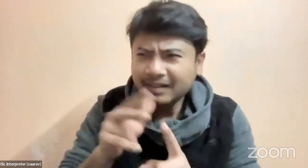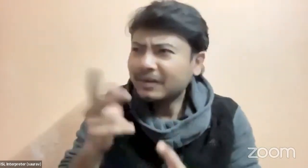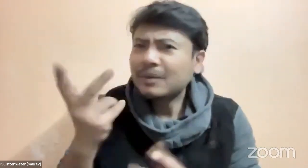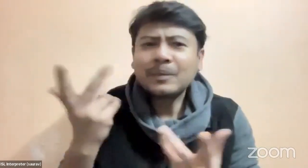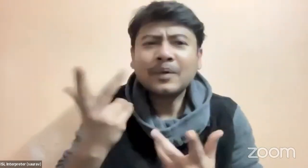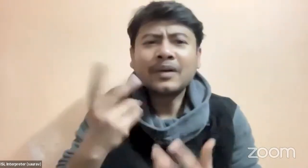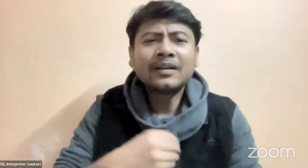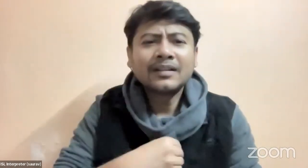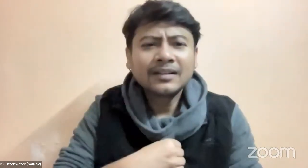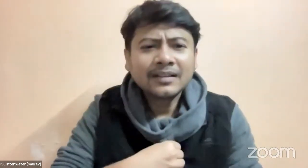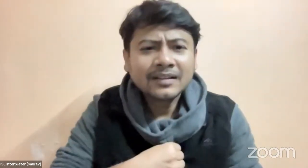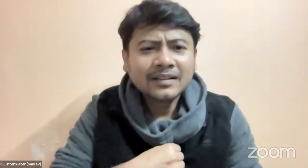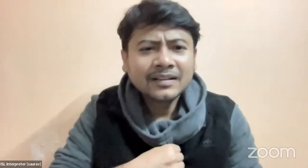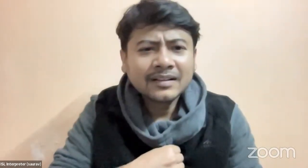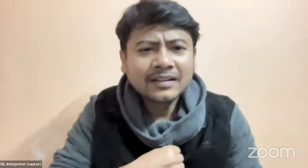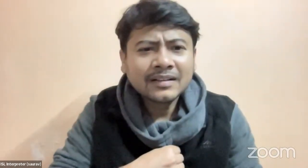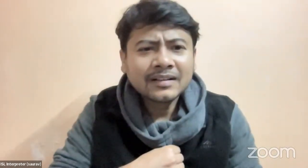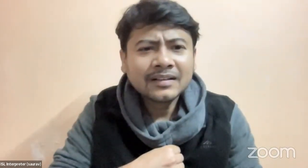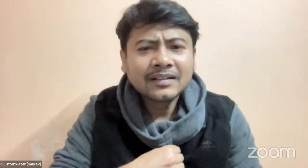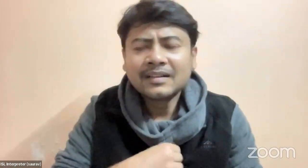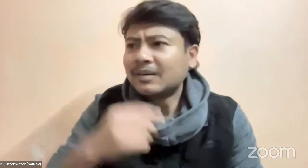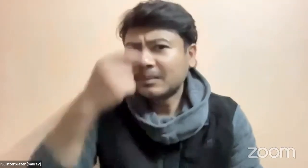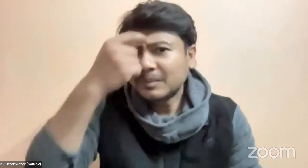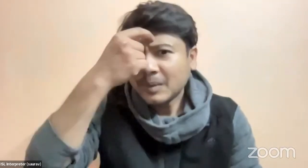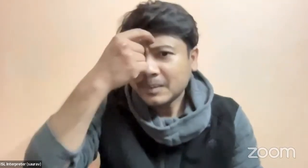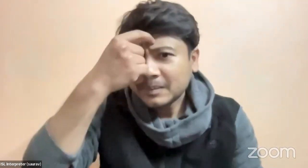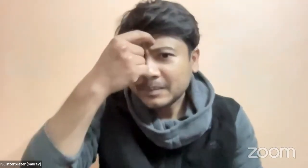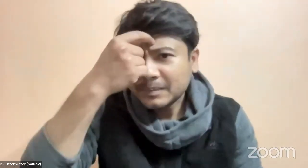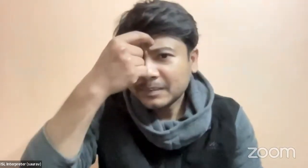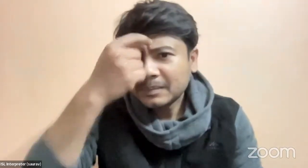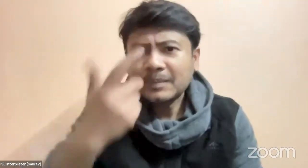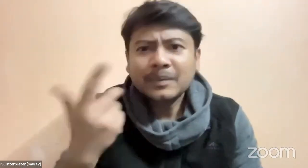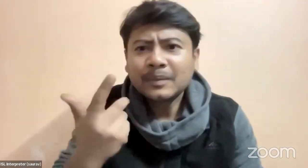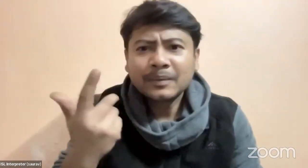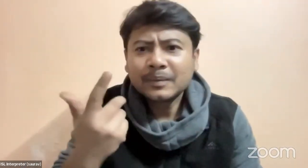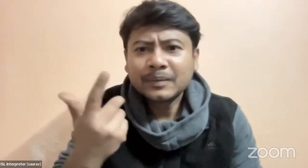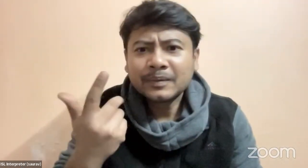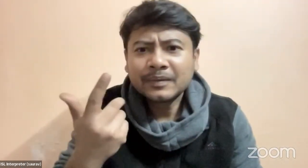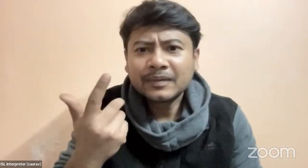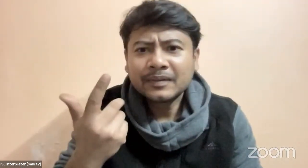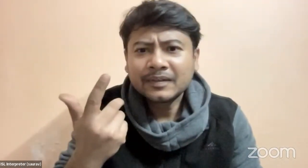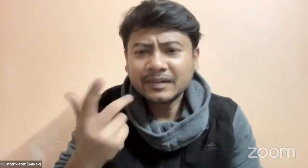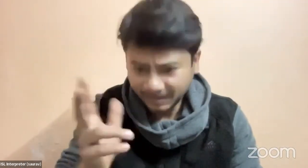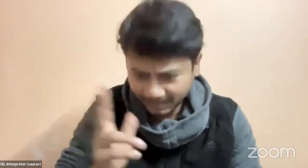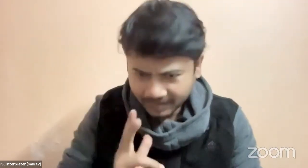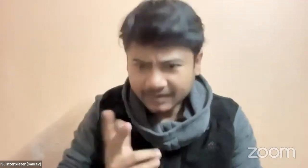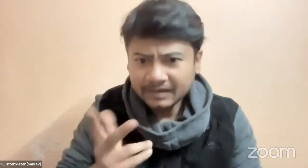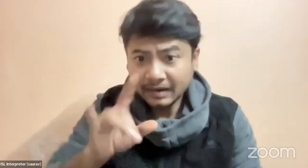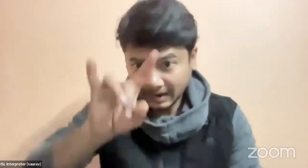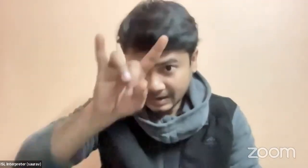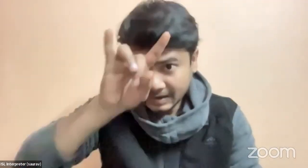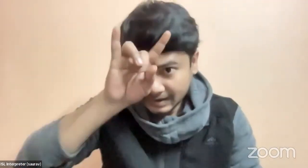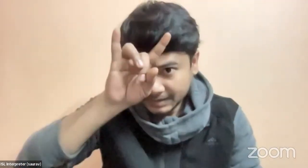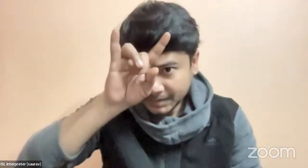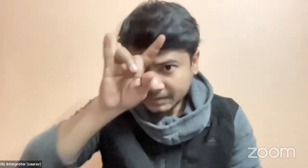torturing you? Tell me. If there is any demon who is disturbing, I will kill him